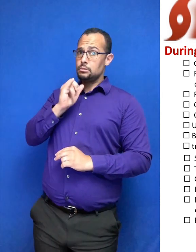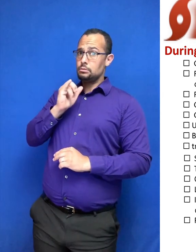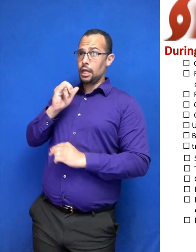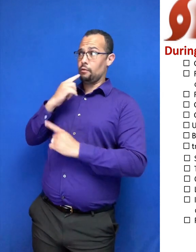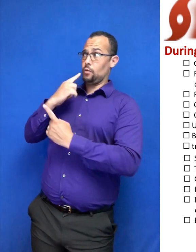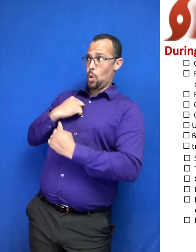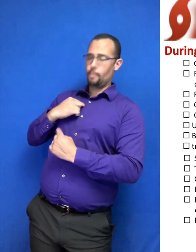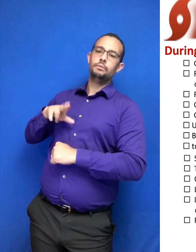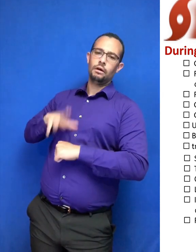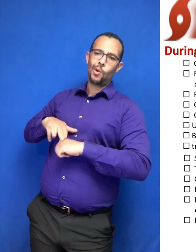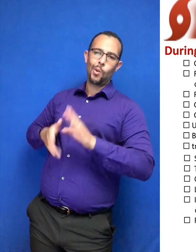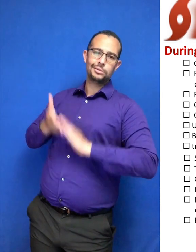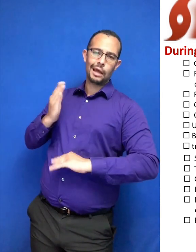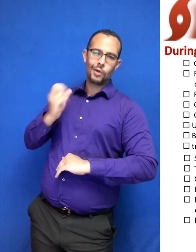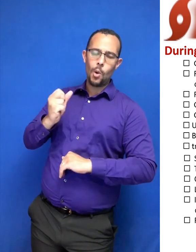outcome.